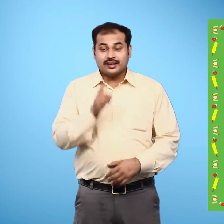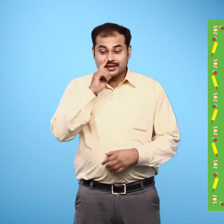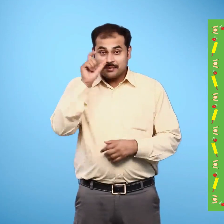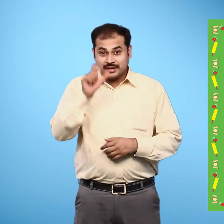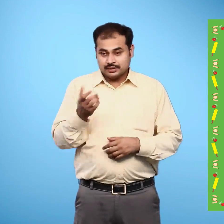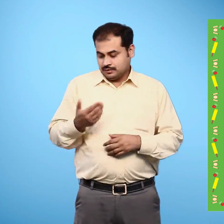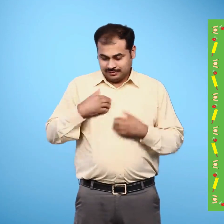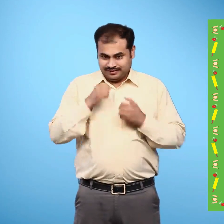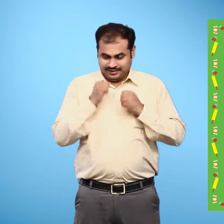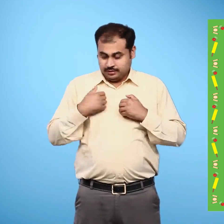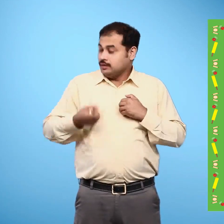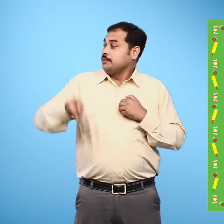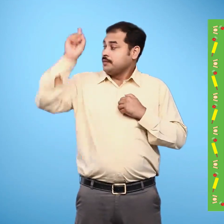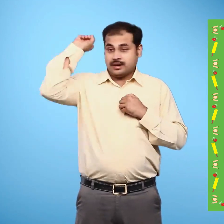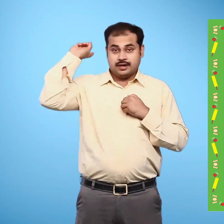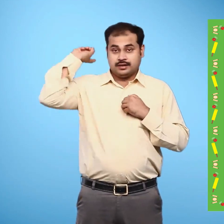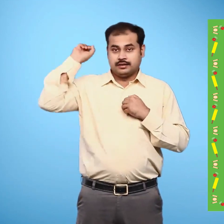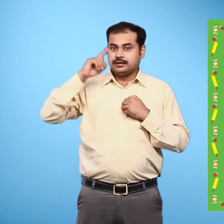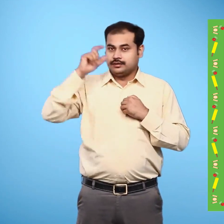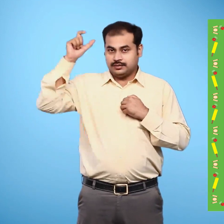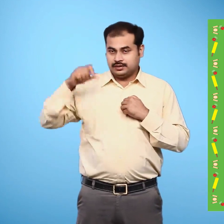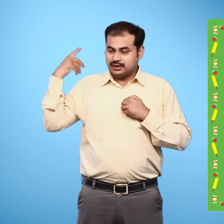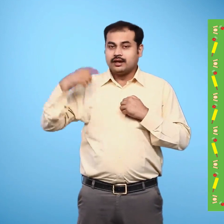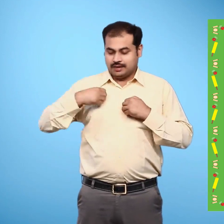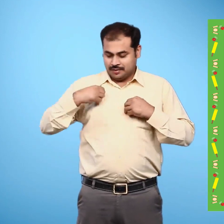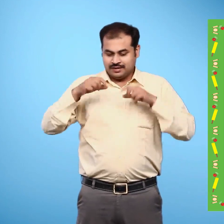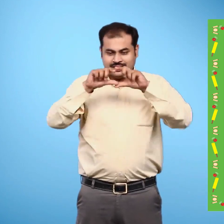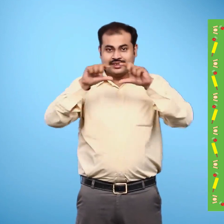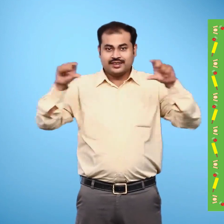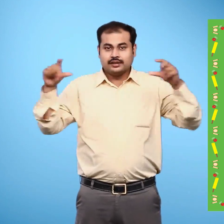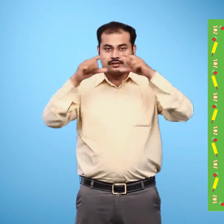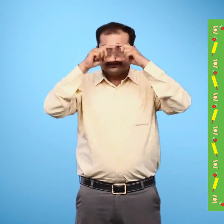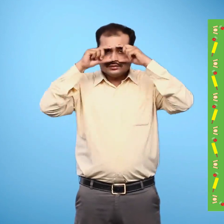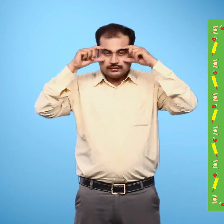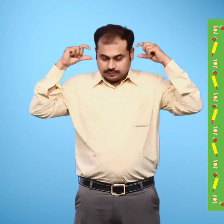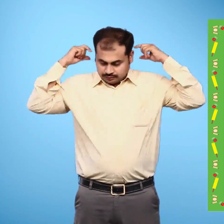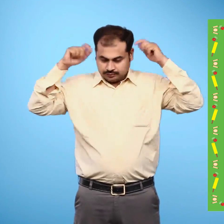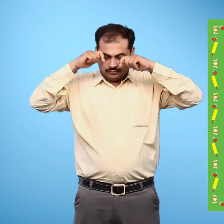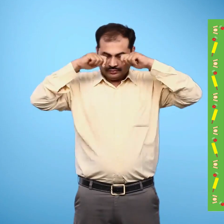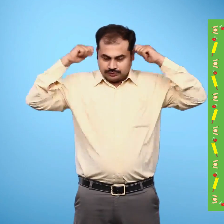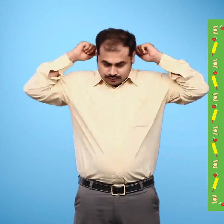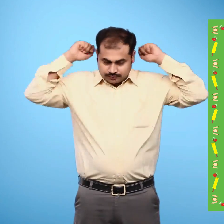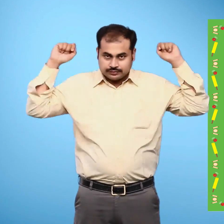and one girl is standing behind him and tying a cloth on his eyes.